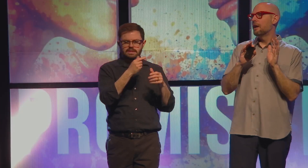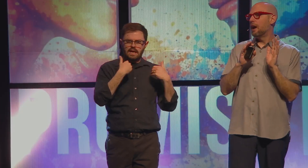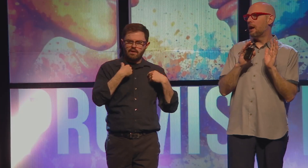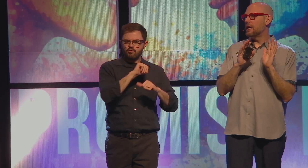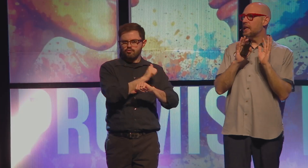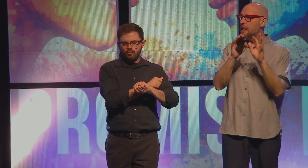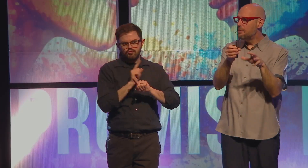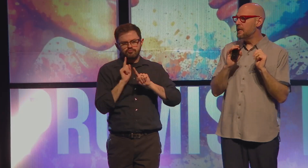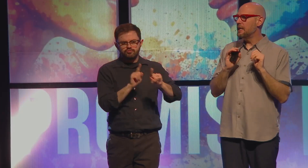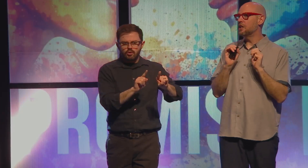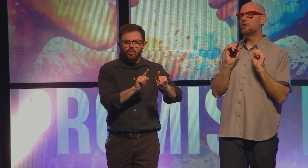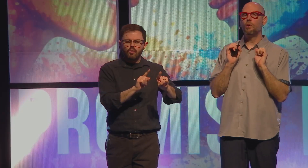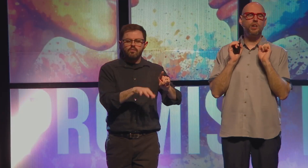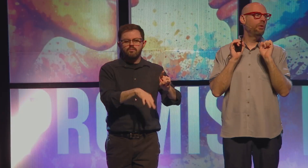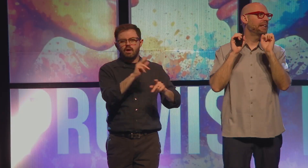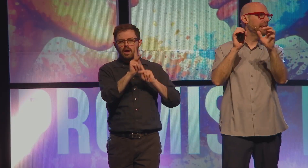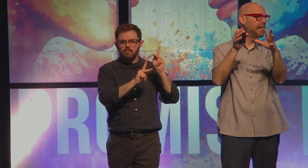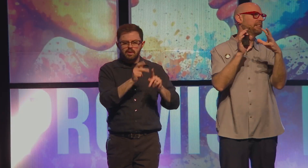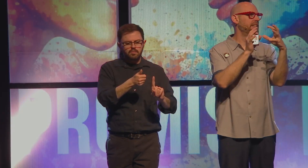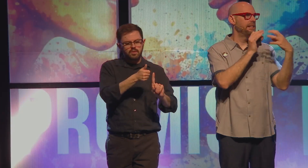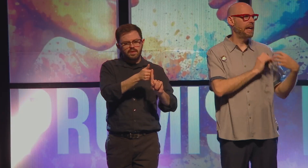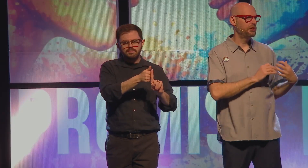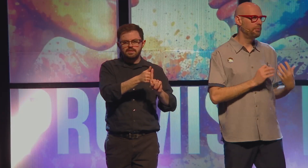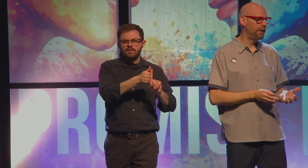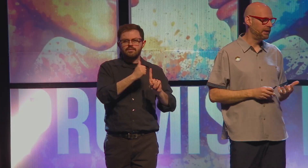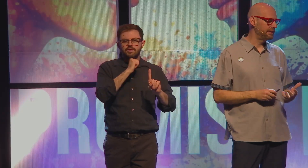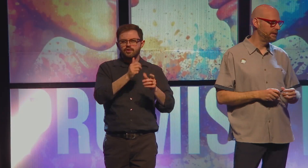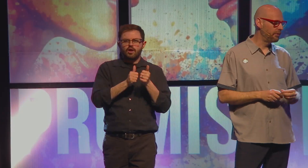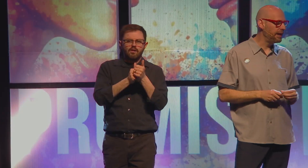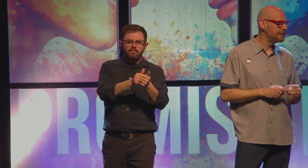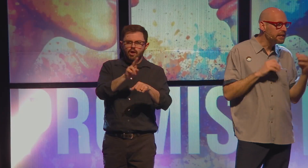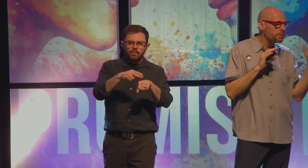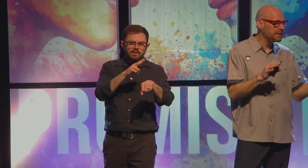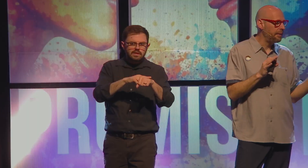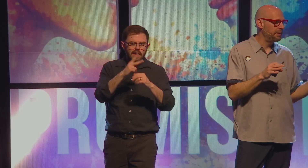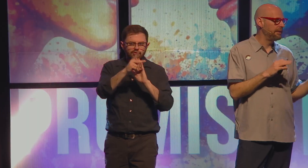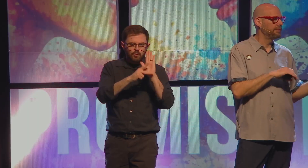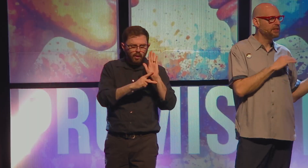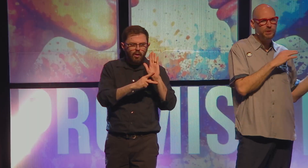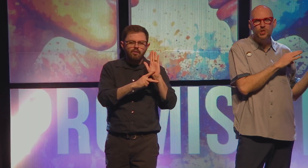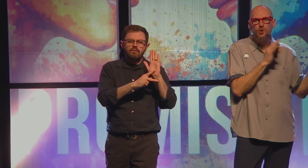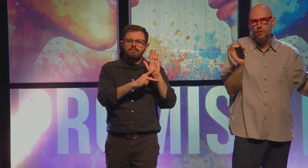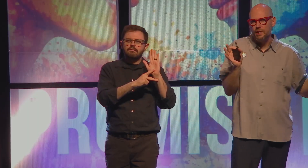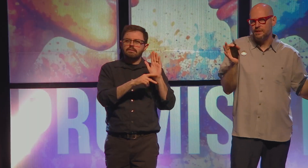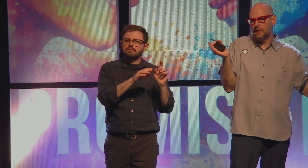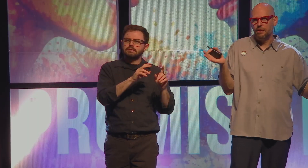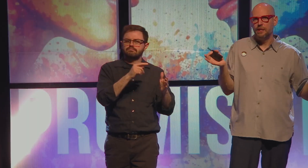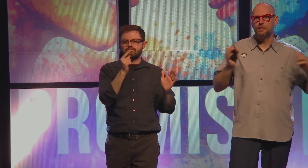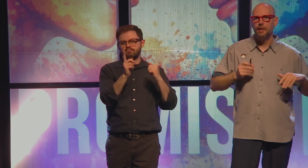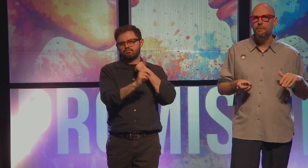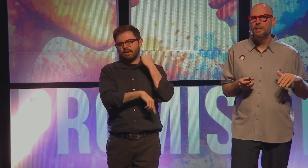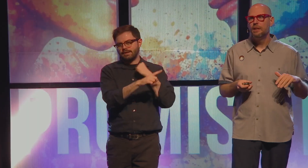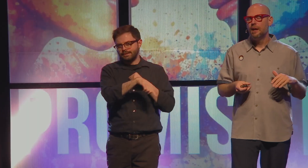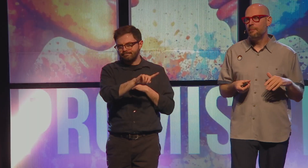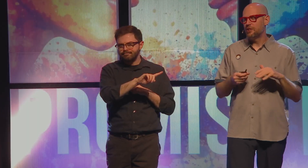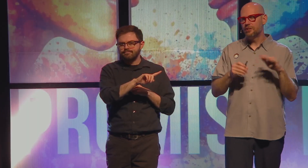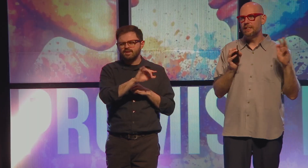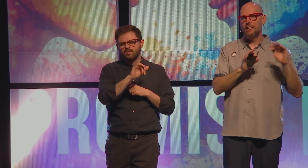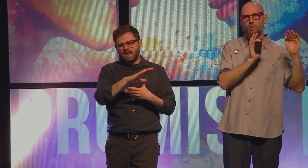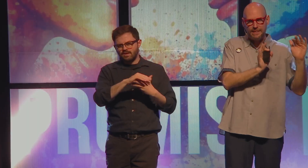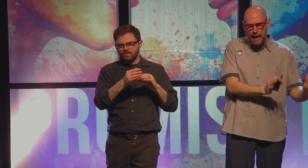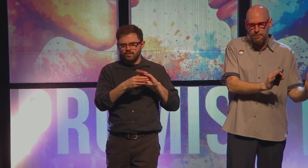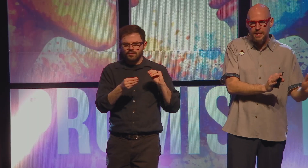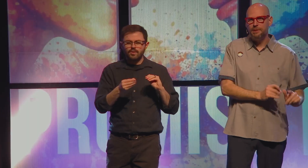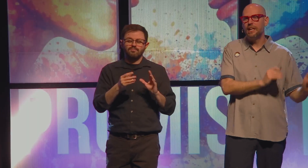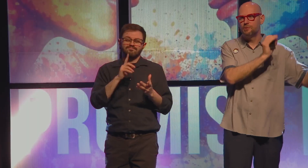are inhibiting and who are going against national policy, right? That's what's happening. That's what the story is telling us, okay? I'm not sure that